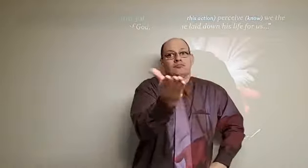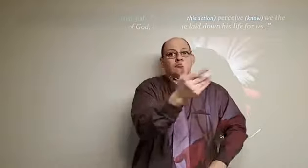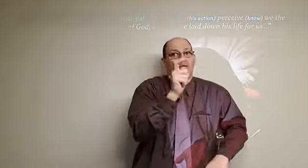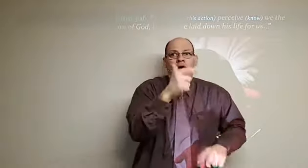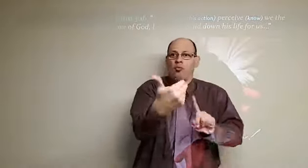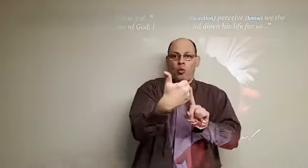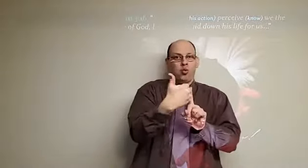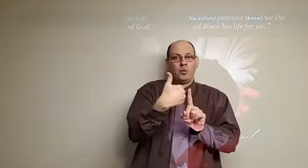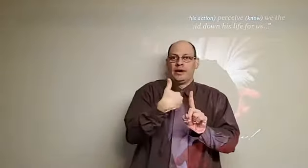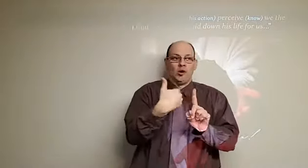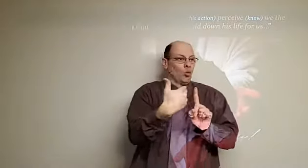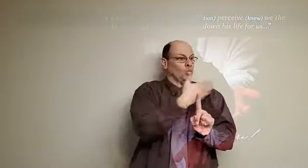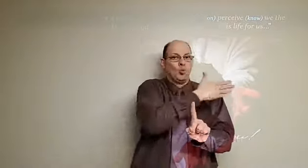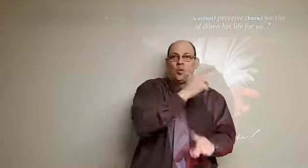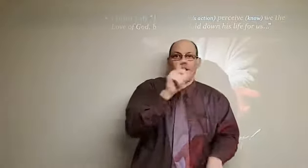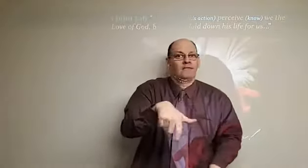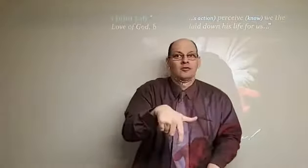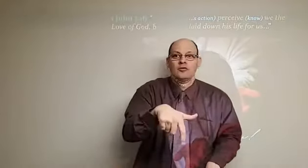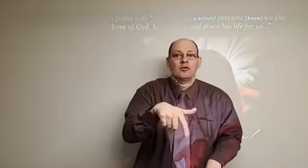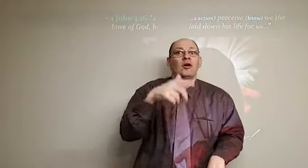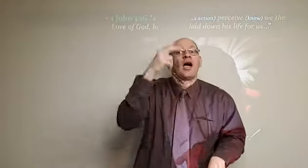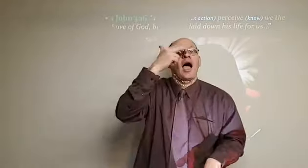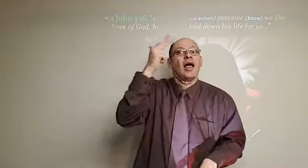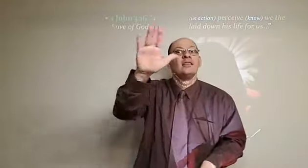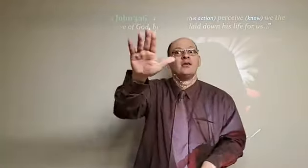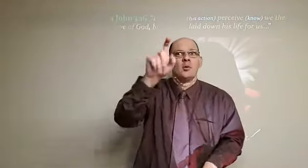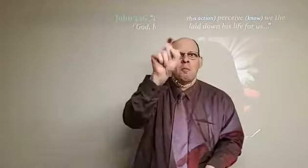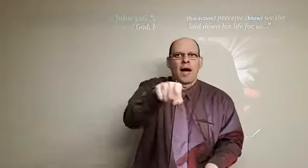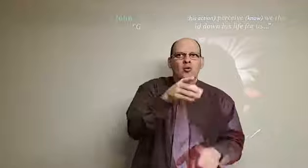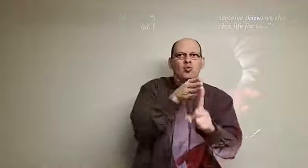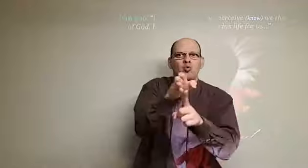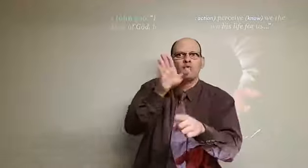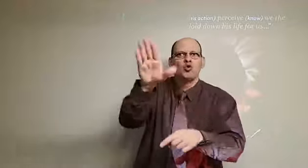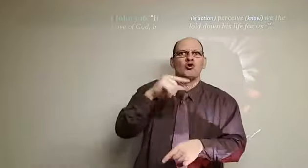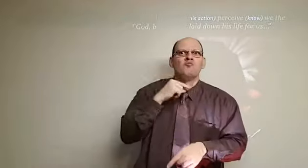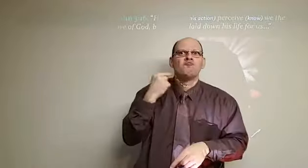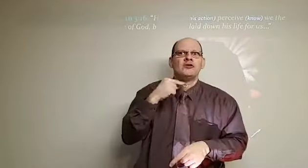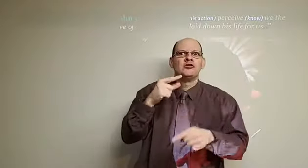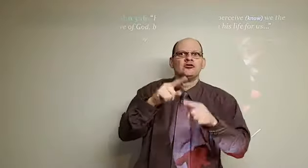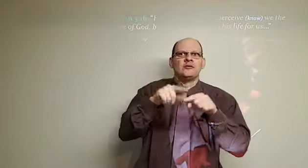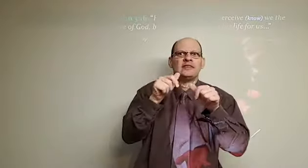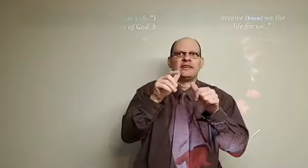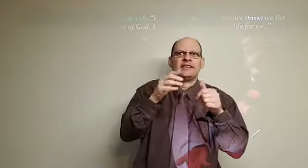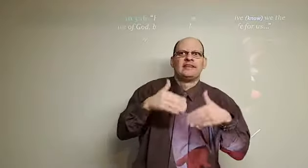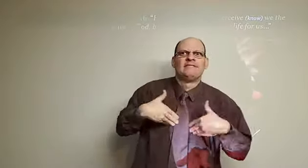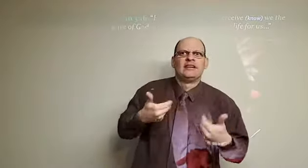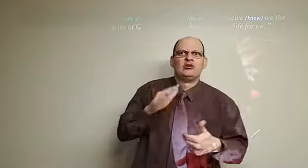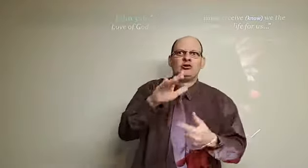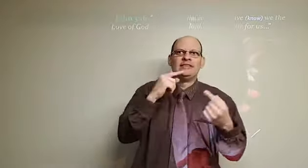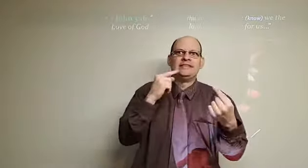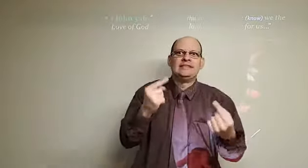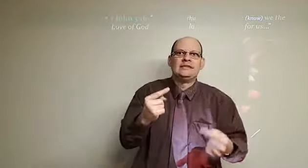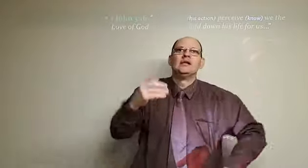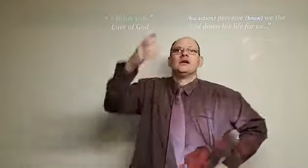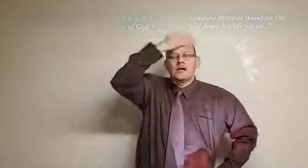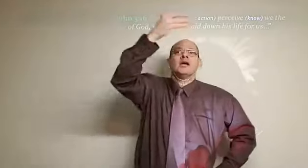our high priest we don't have to go through a man any longer in the Catholic Church they go to the priest and they talk to